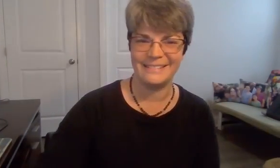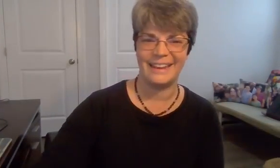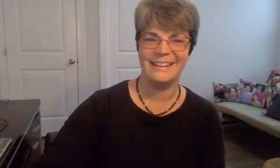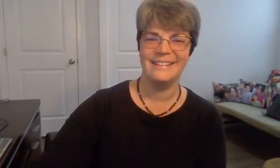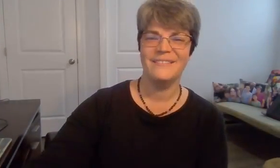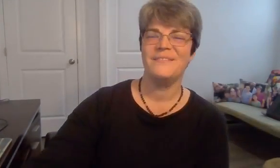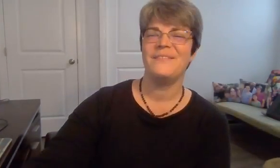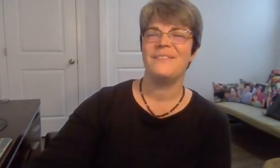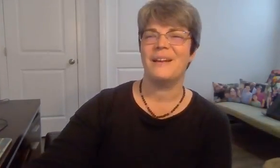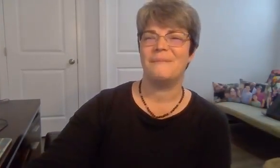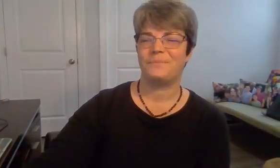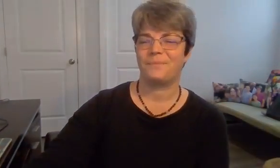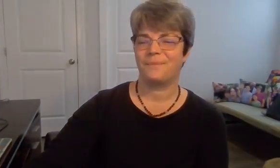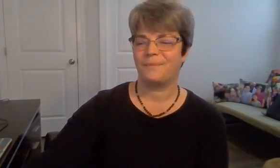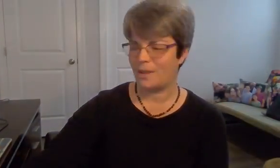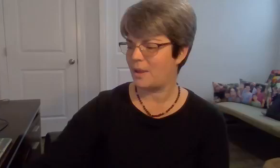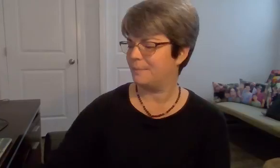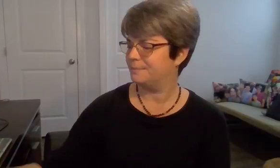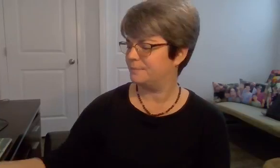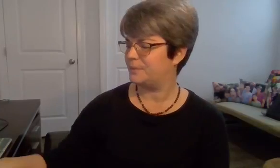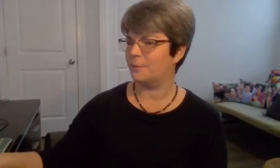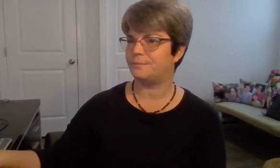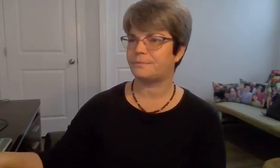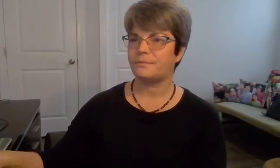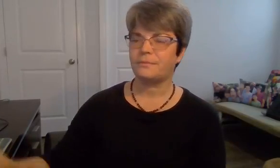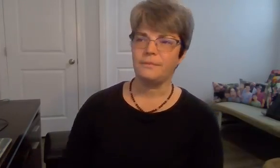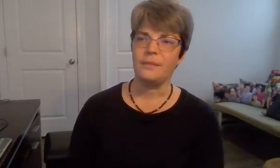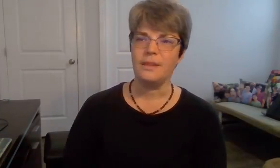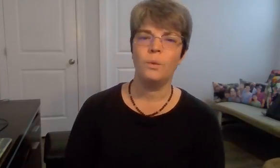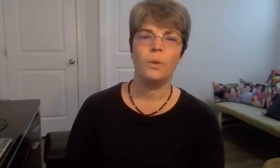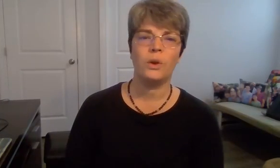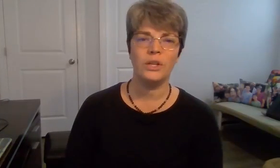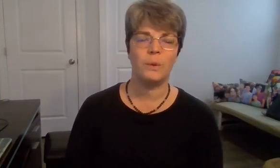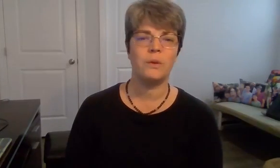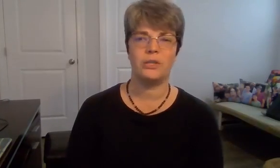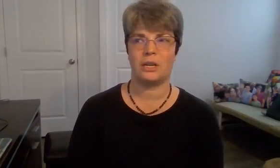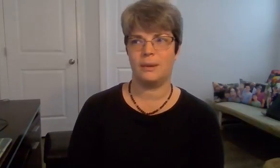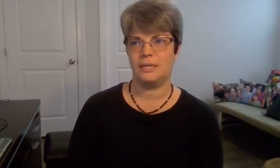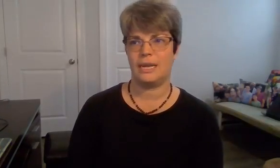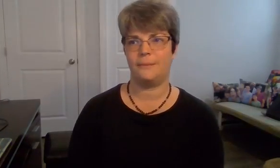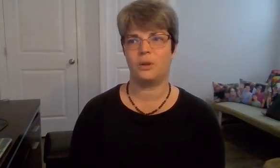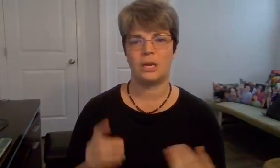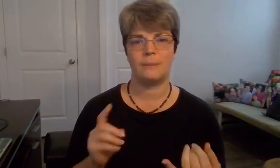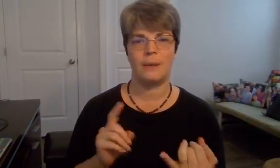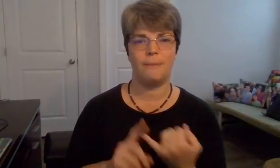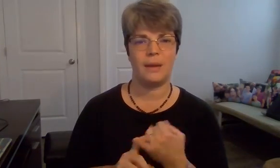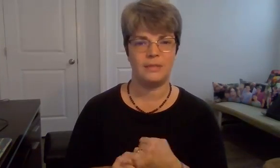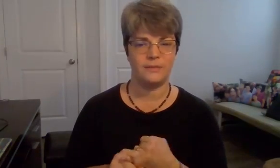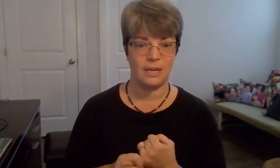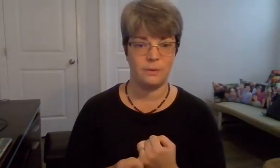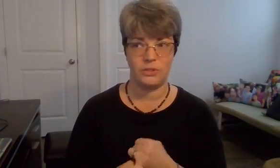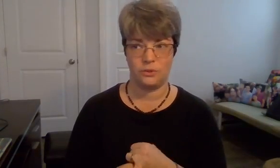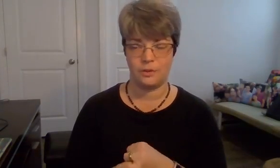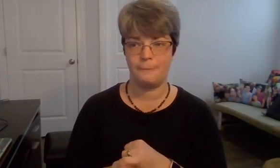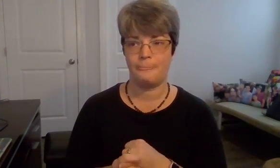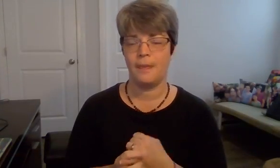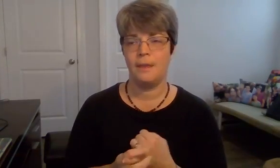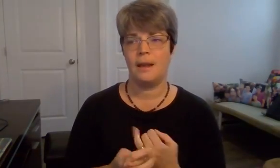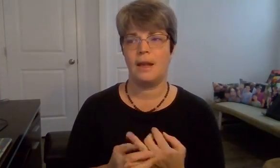Okay. Okay. So what we're gonna talk about today. We're gonna talk about the benefits of signing with children.